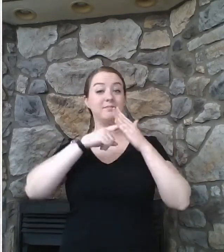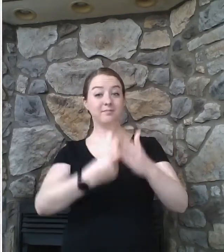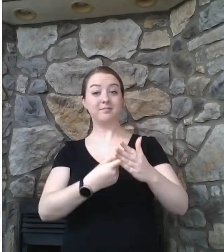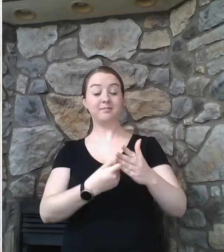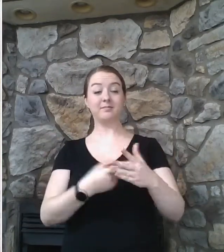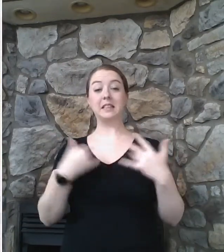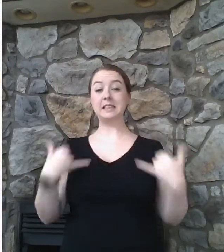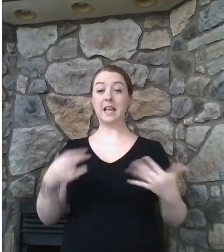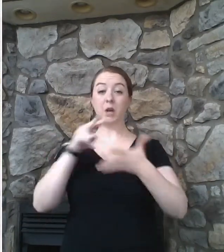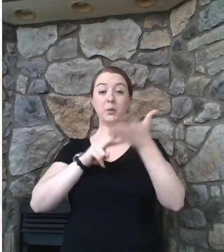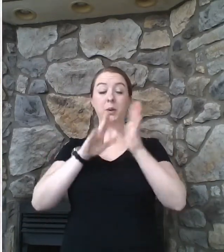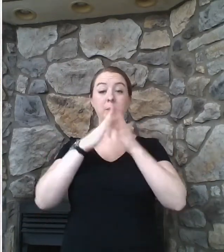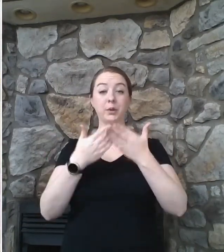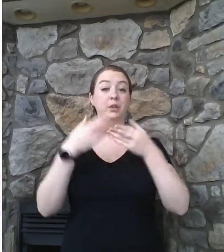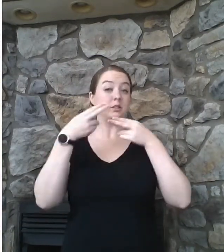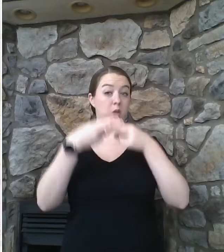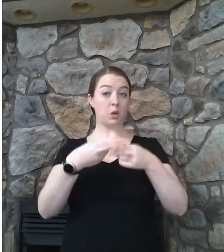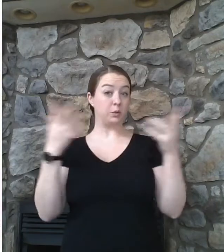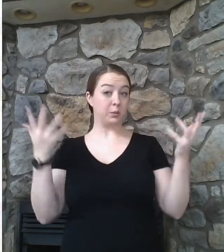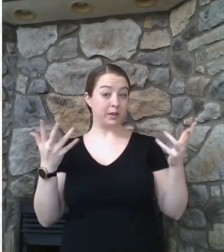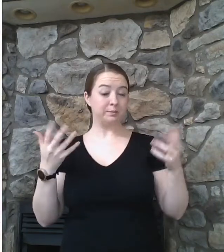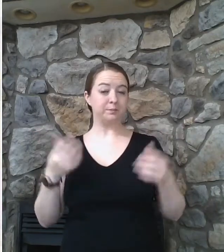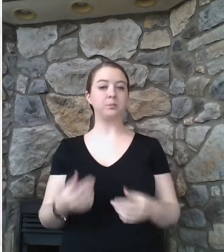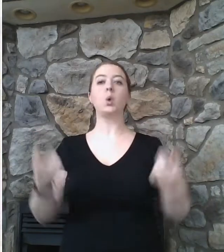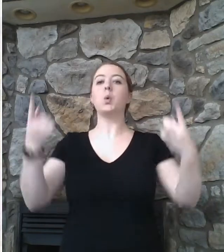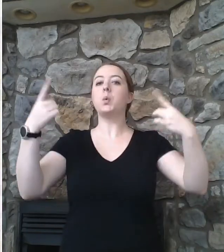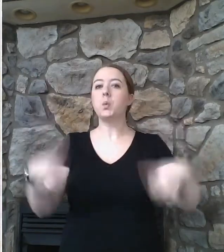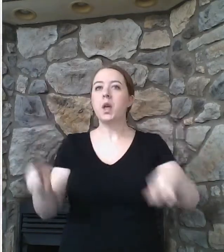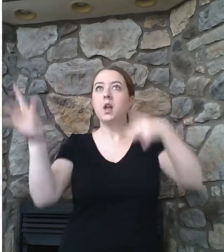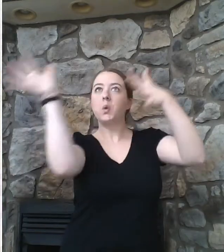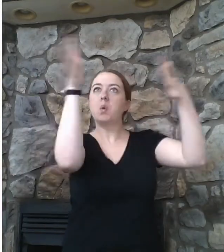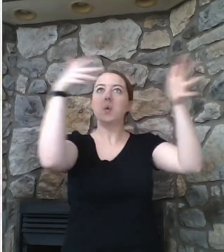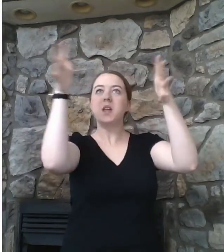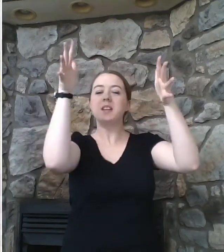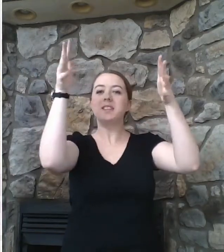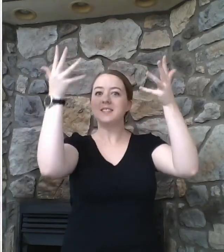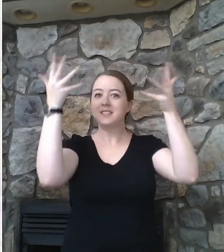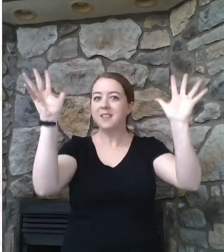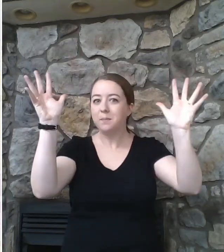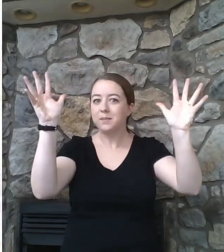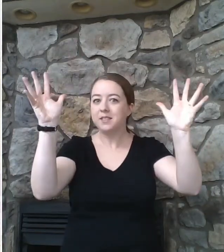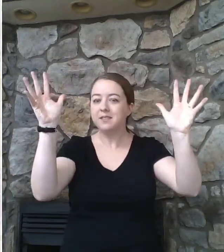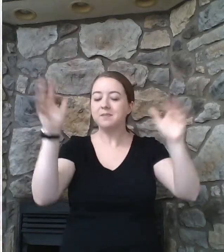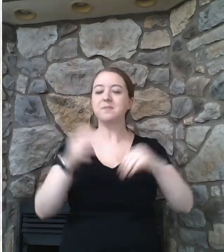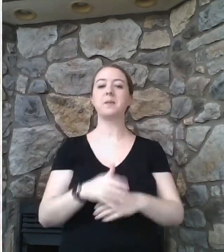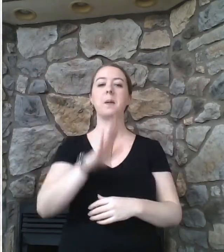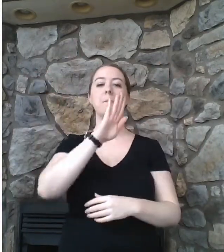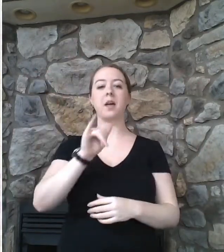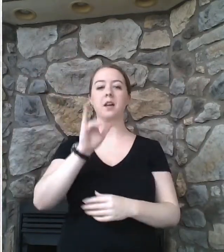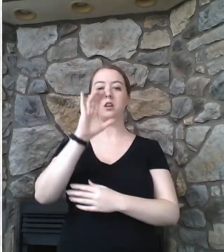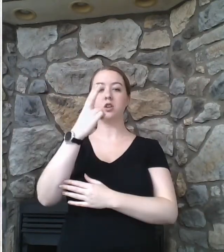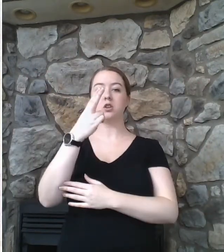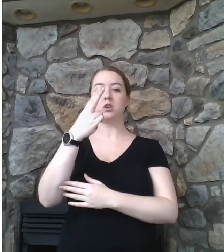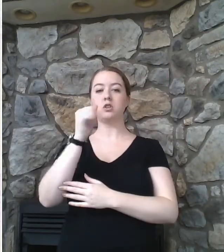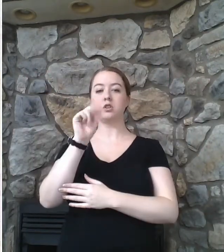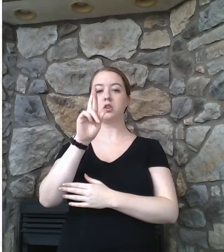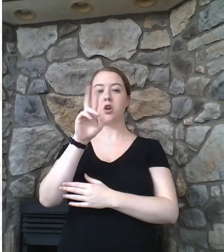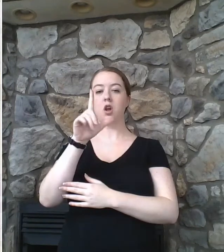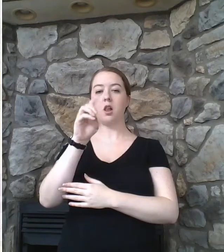get started. Today, we're reading a book called When the Wind Stops by